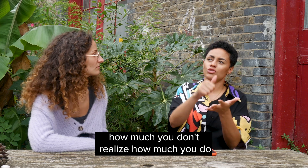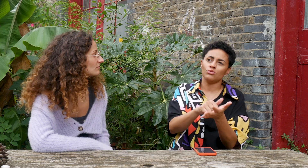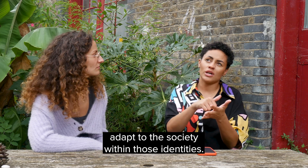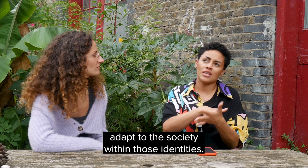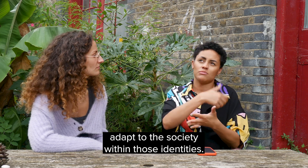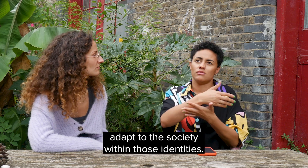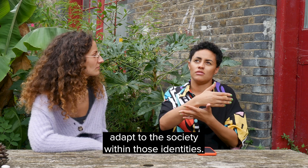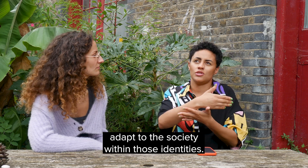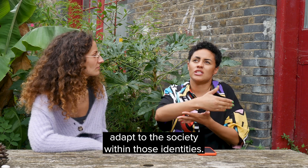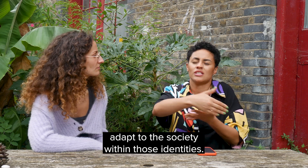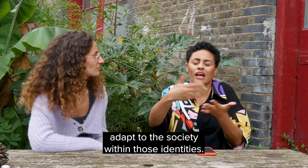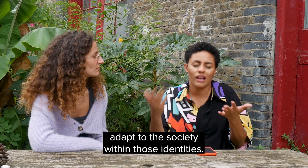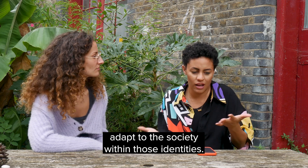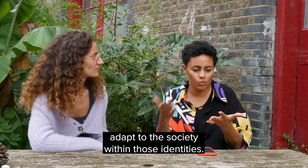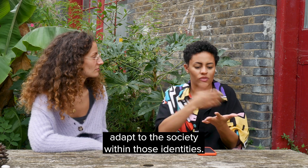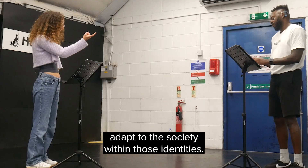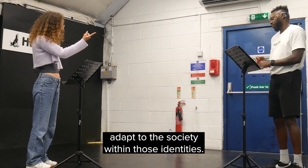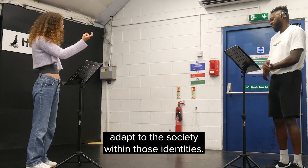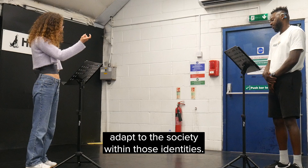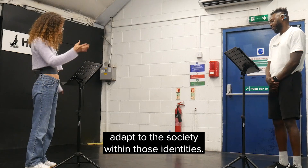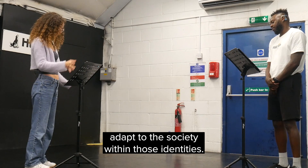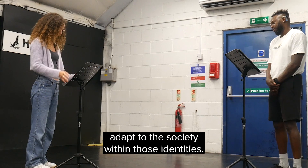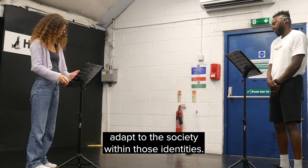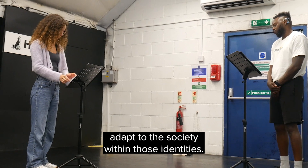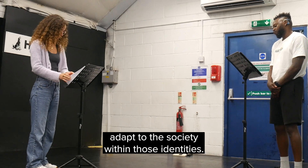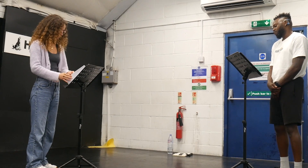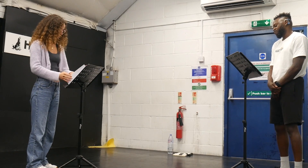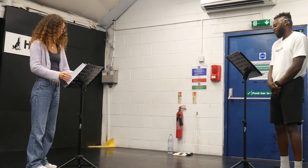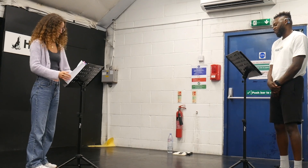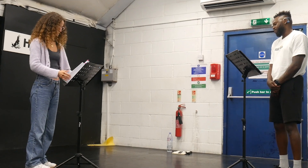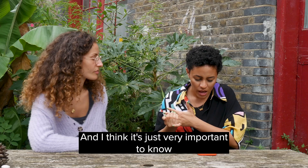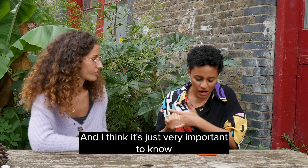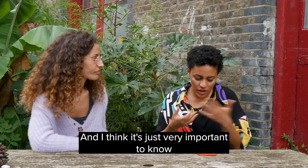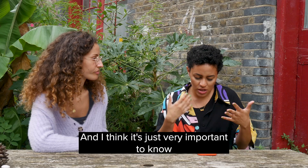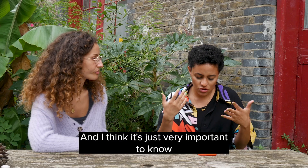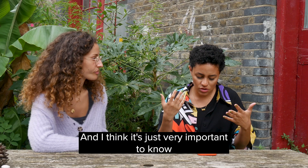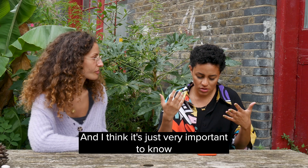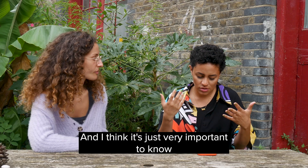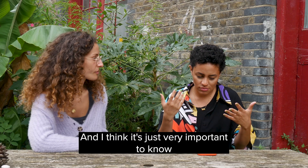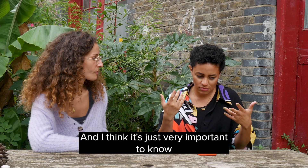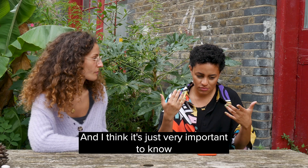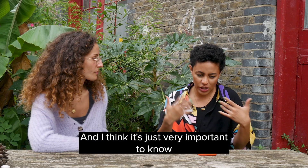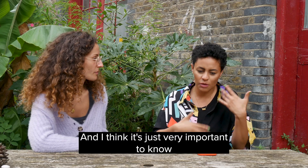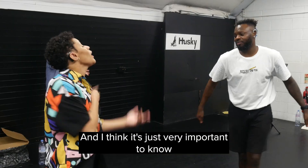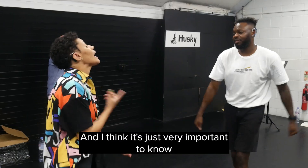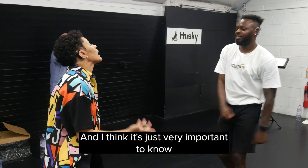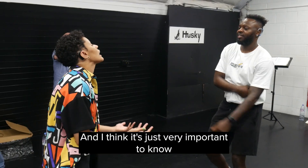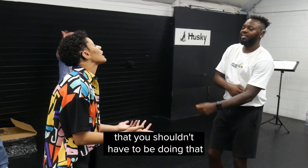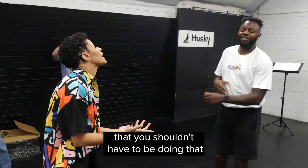do adapt to the society within those identities. And I think it's just really important to know that you